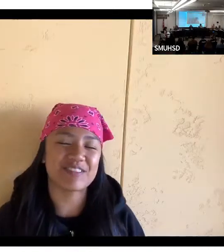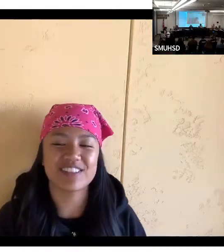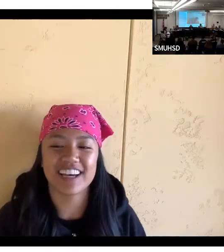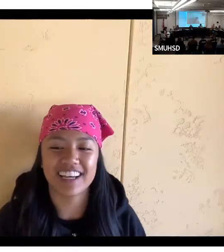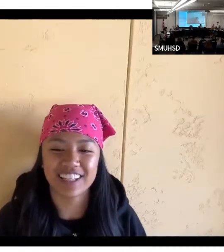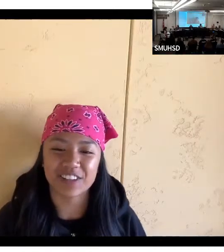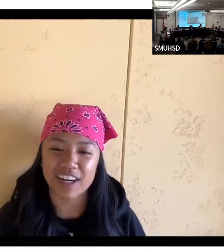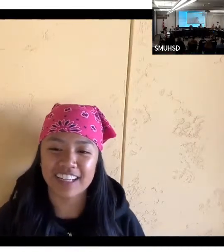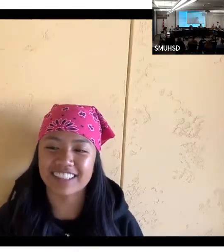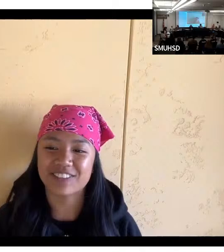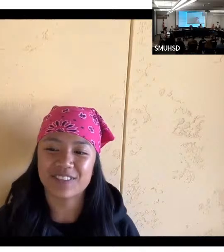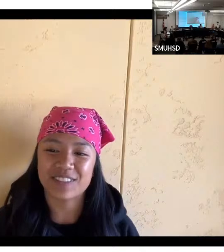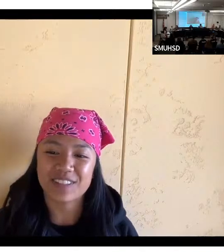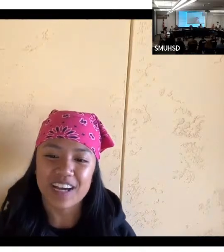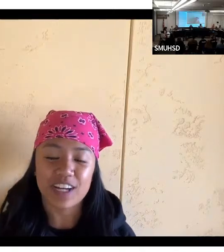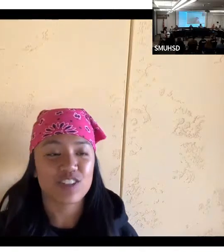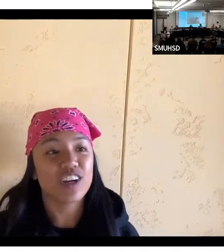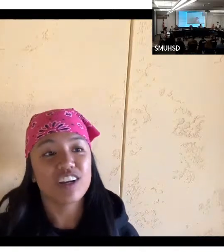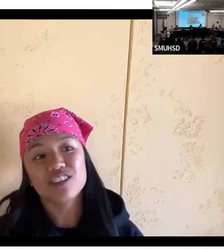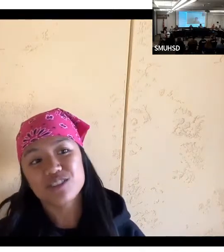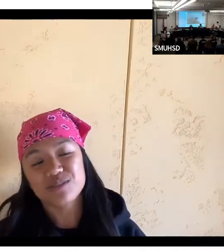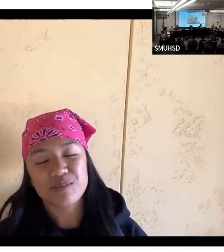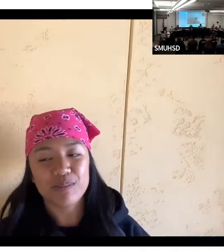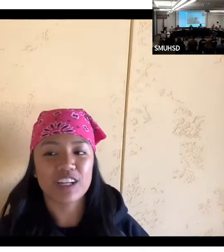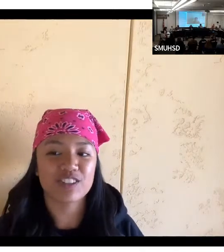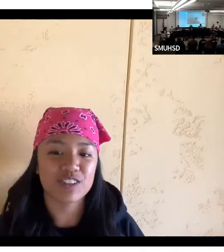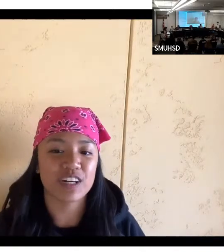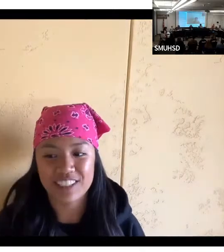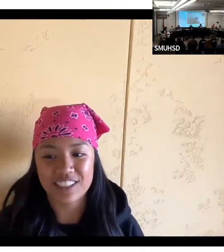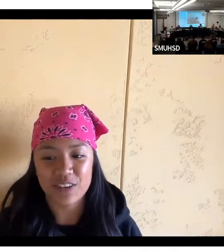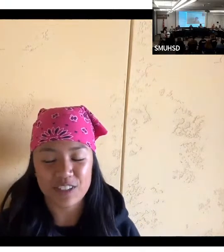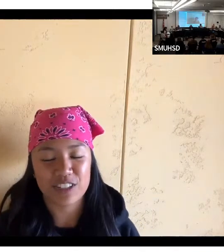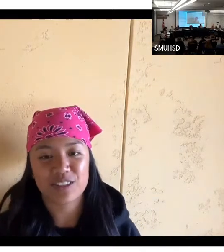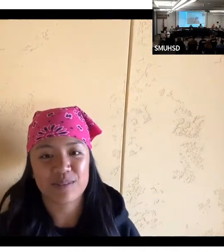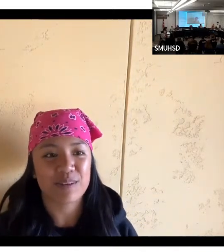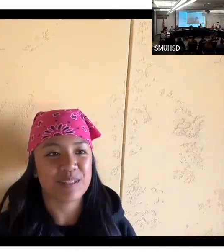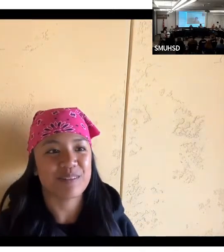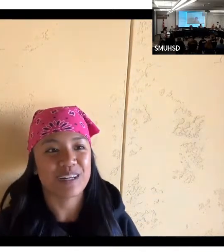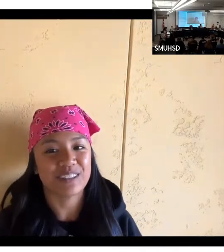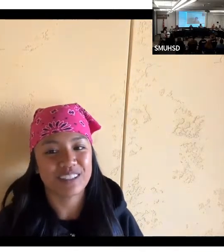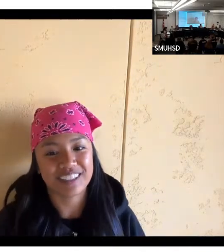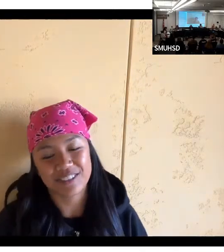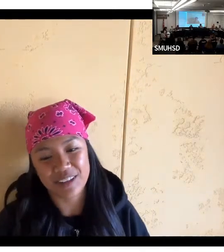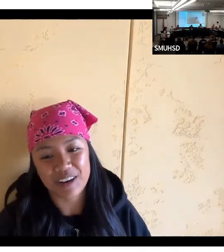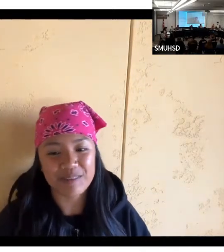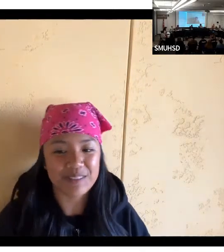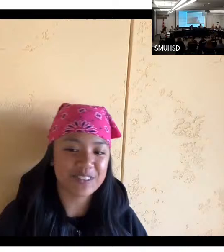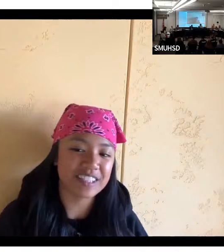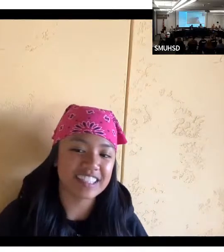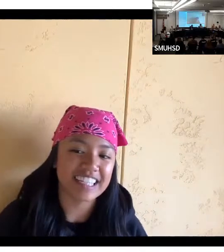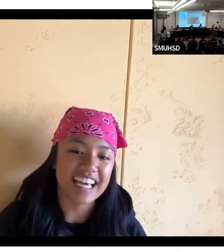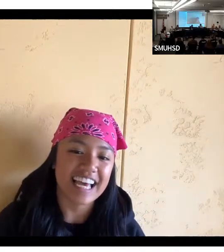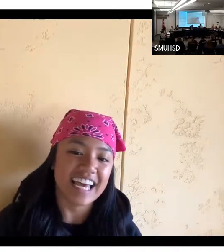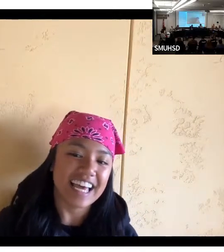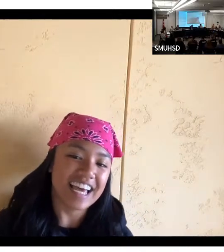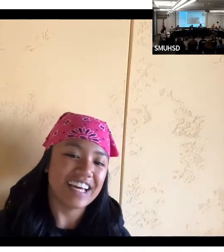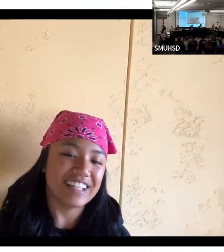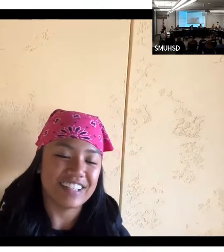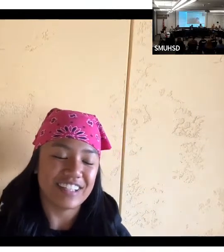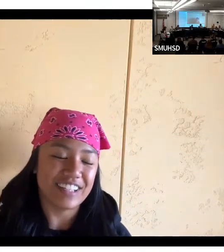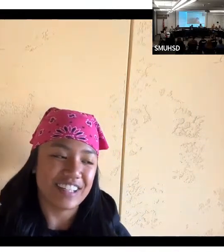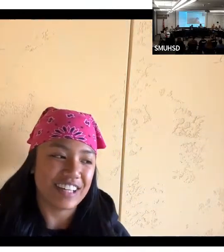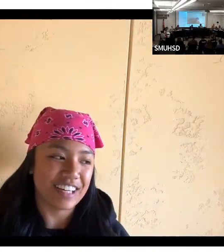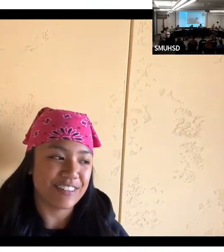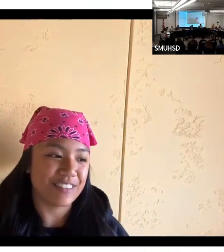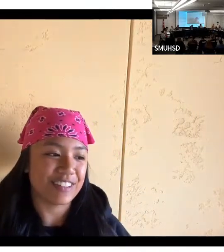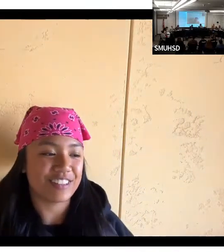morning sometimes I like cry. I try not to, but I do. He always checks up on me about like how I'm doing,